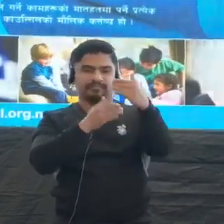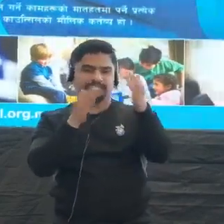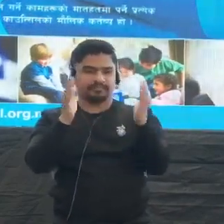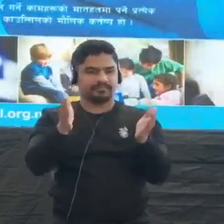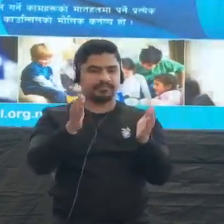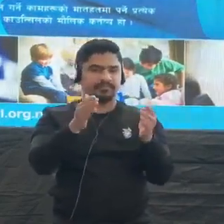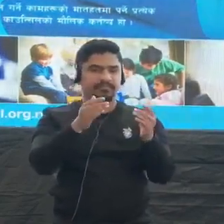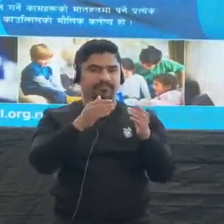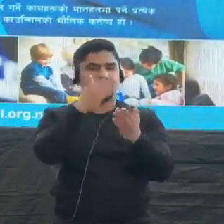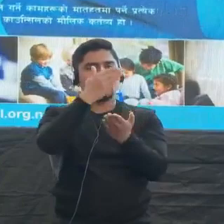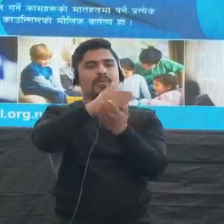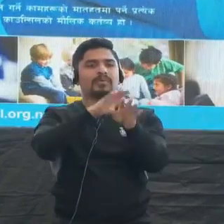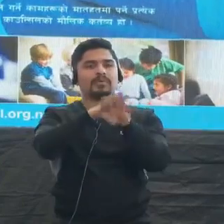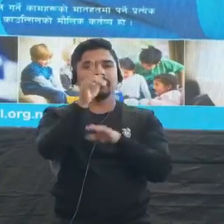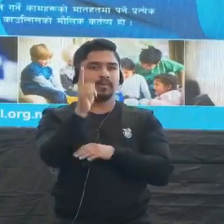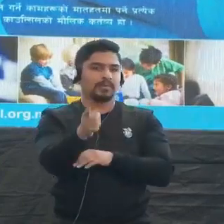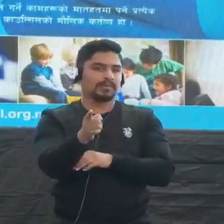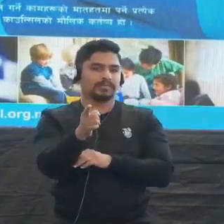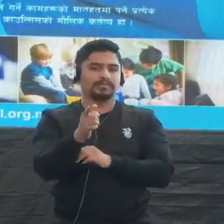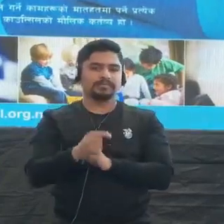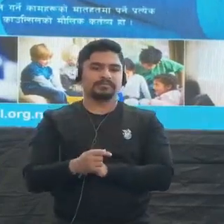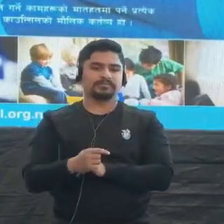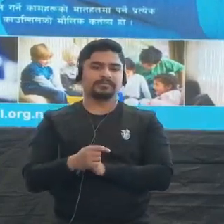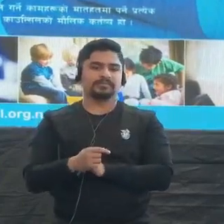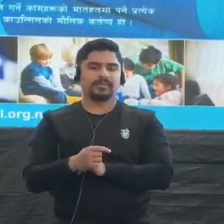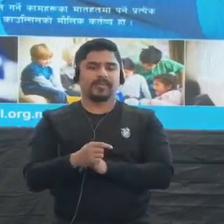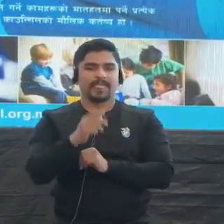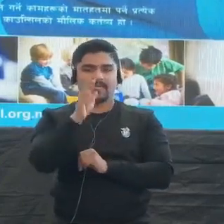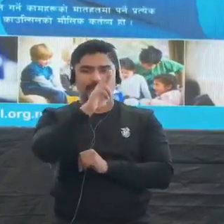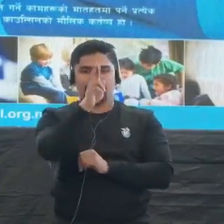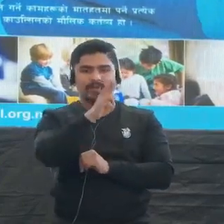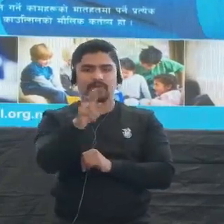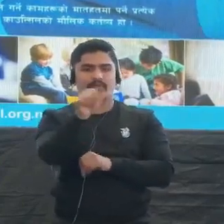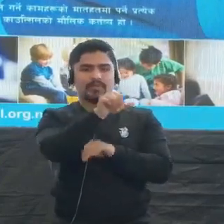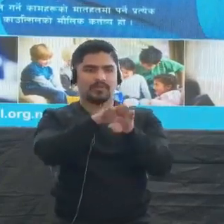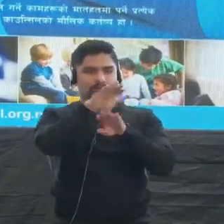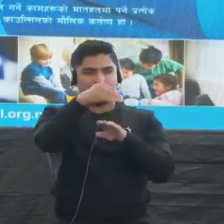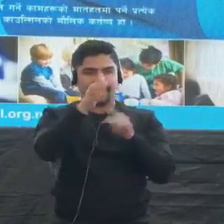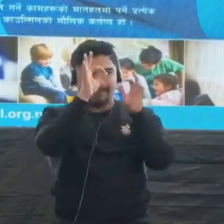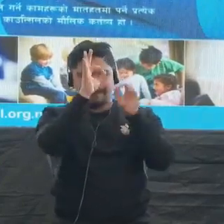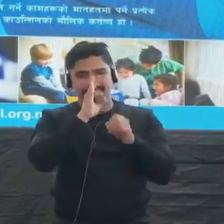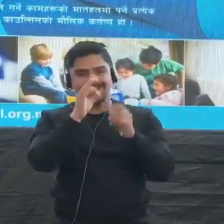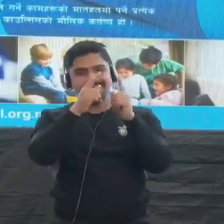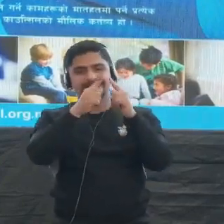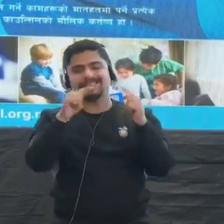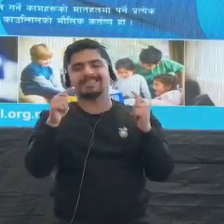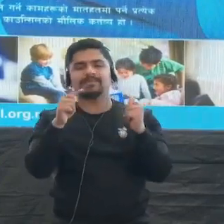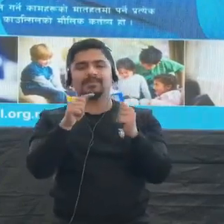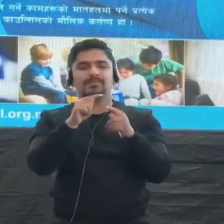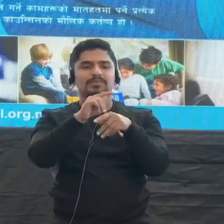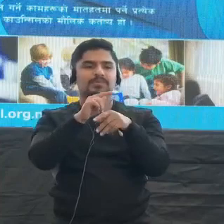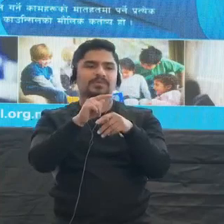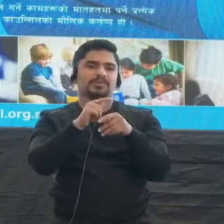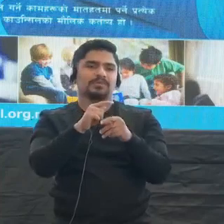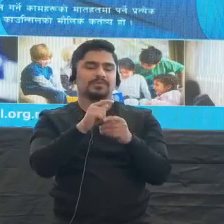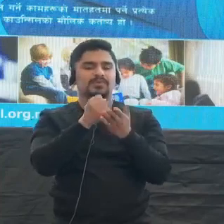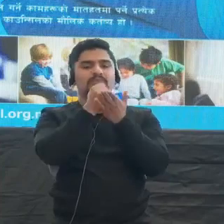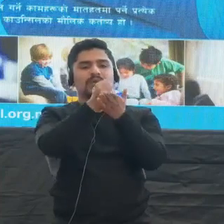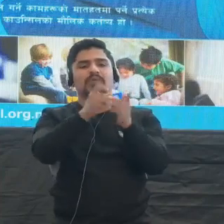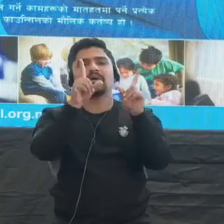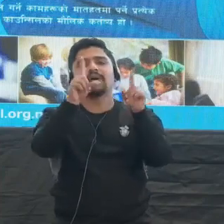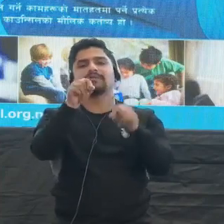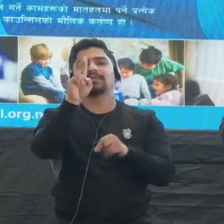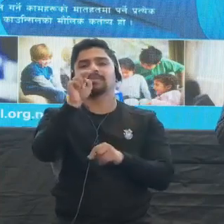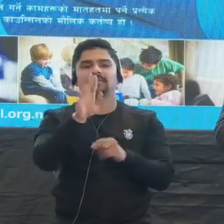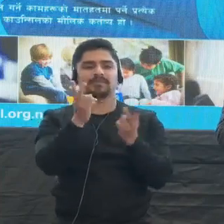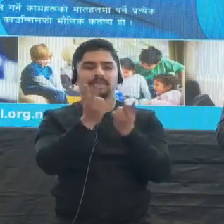disability, and they need a special cares, just like our normal children have their